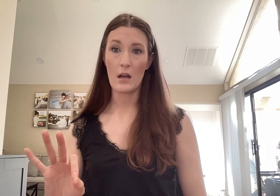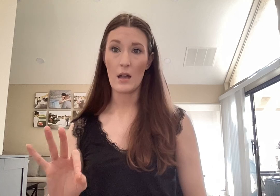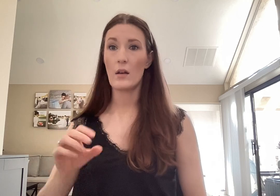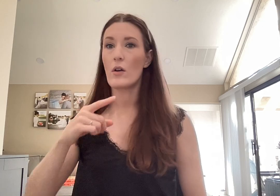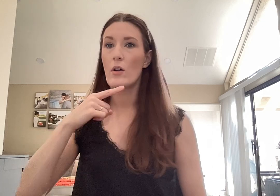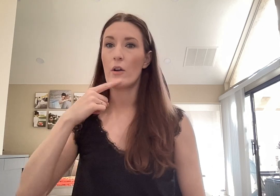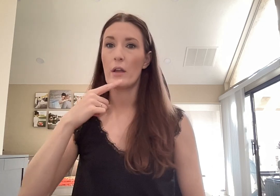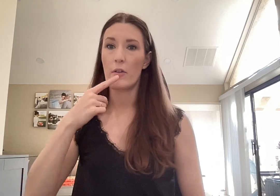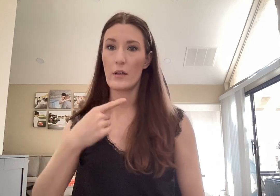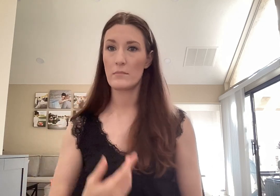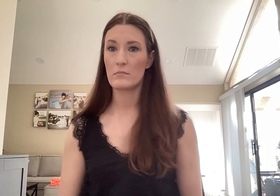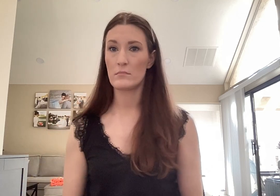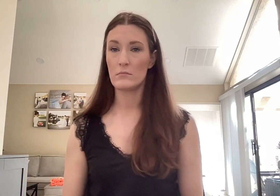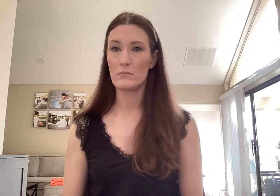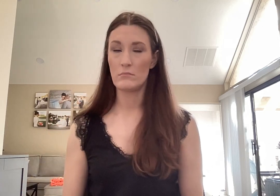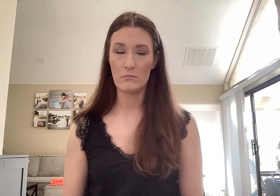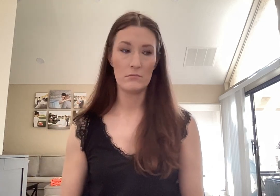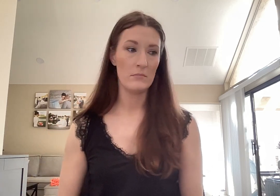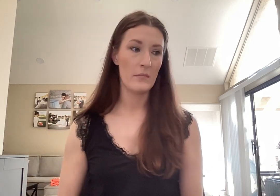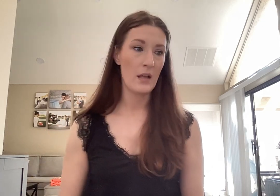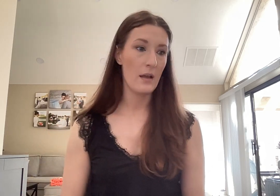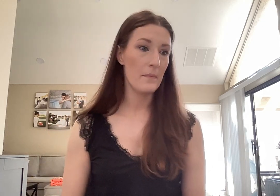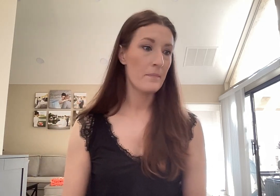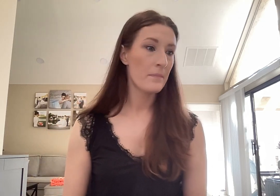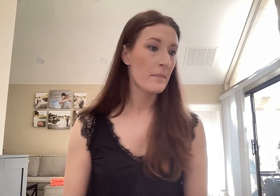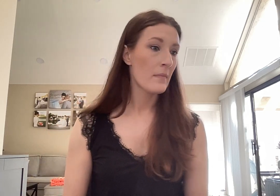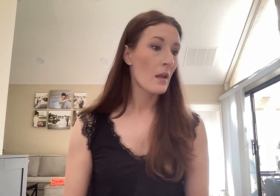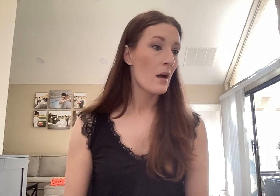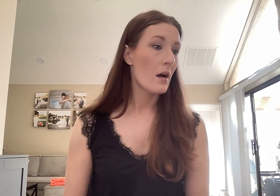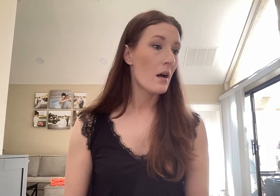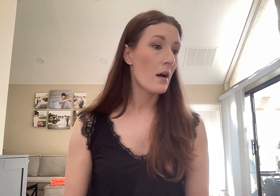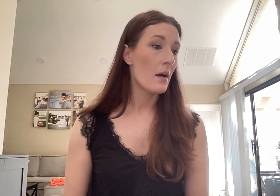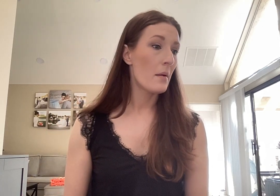9 are hearing. Okay.